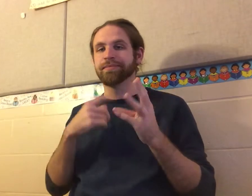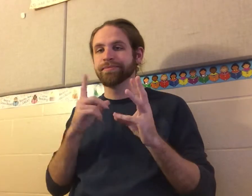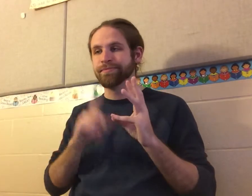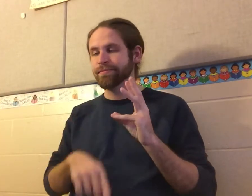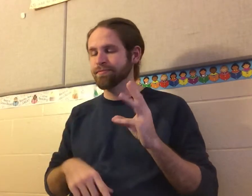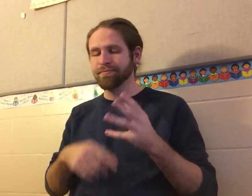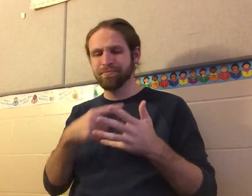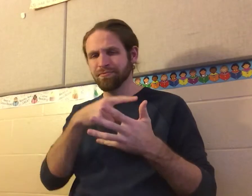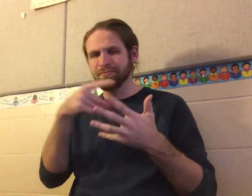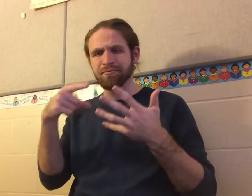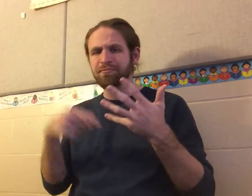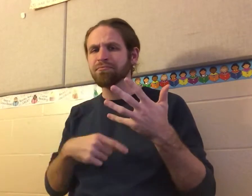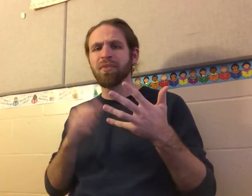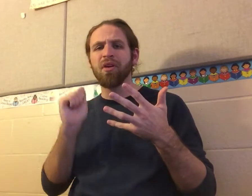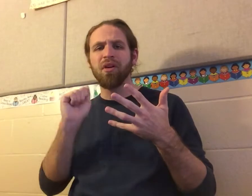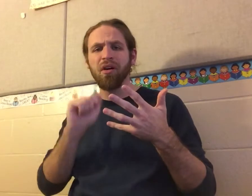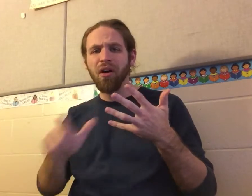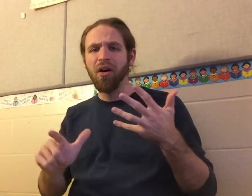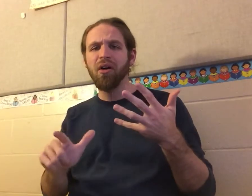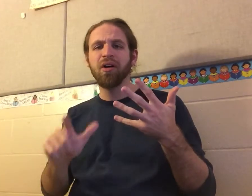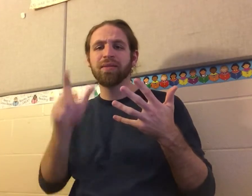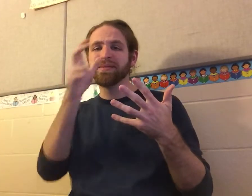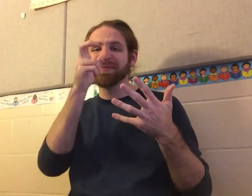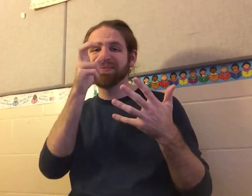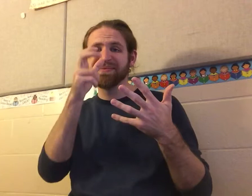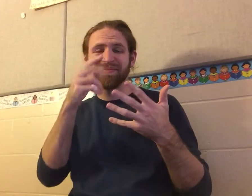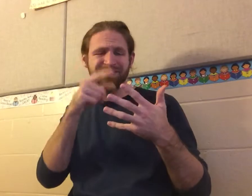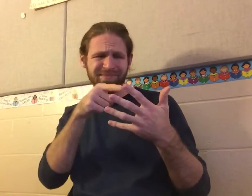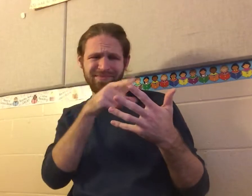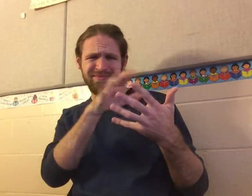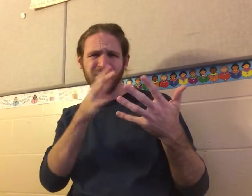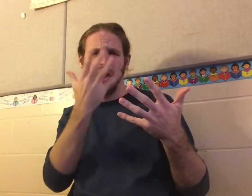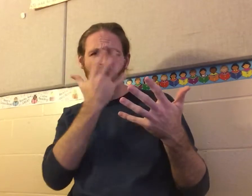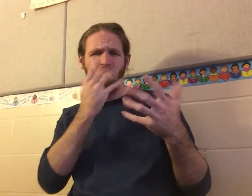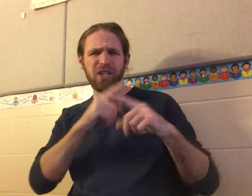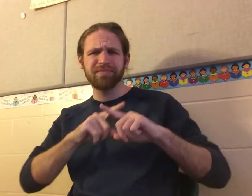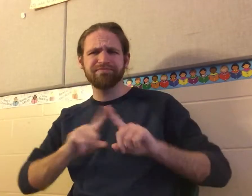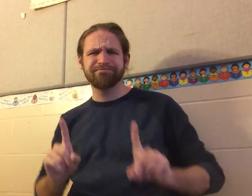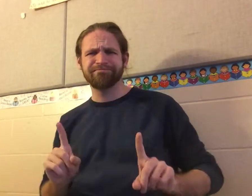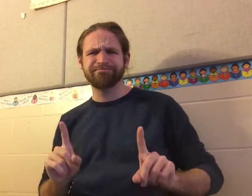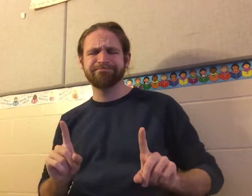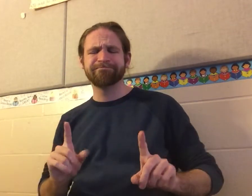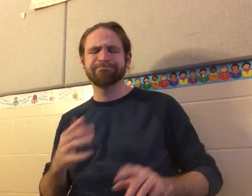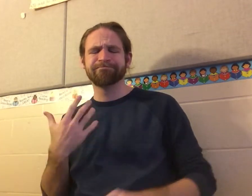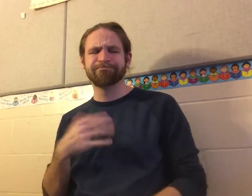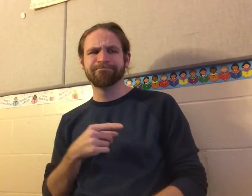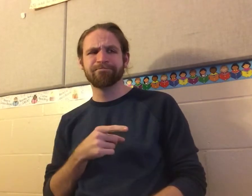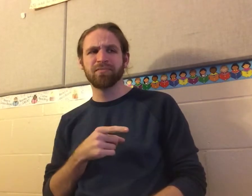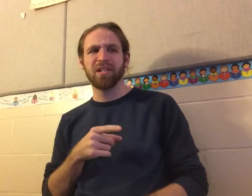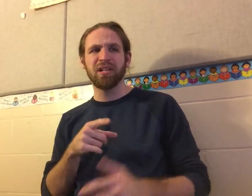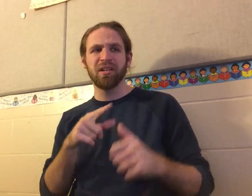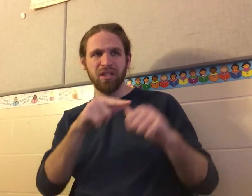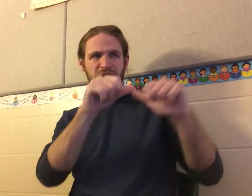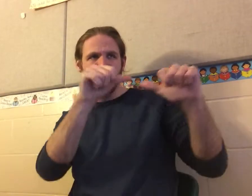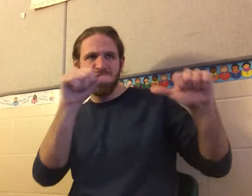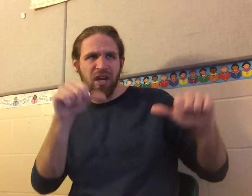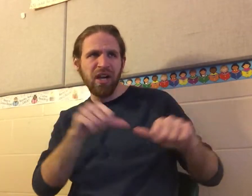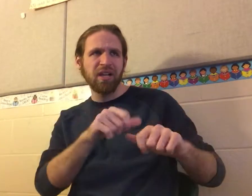These are all insects, yet they look quite different from one another. Different shapes, different sizes